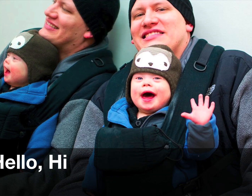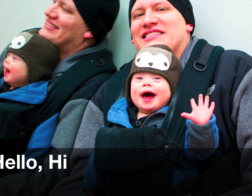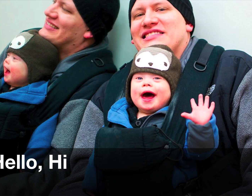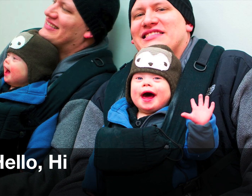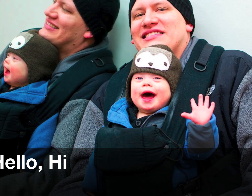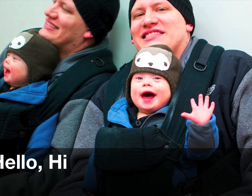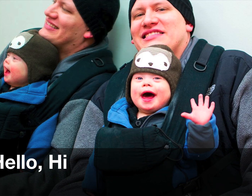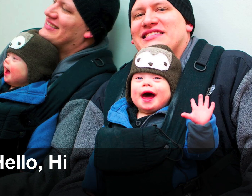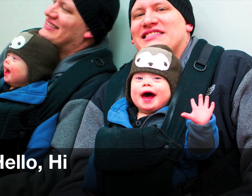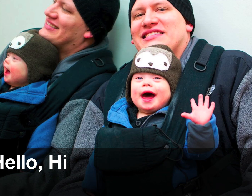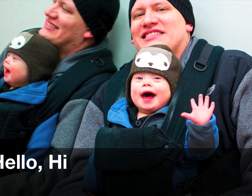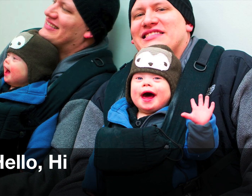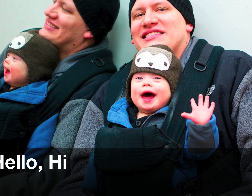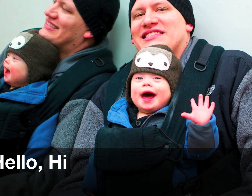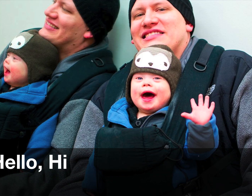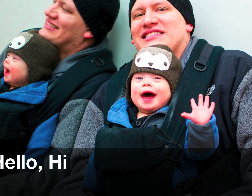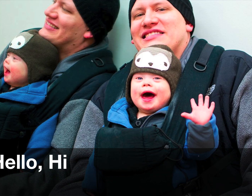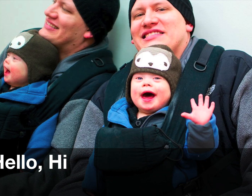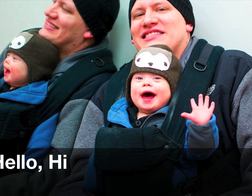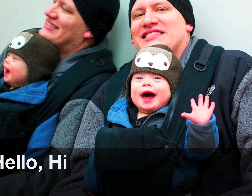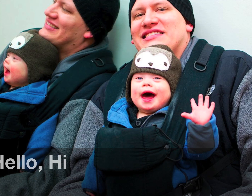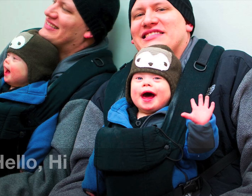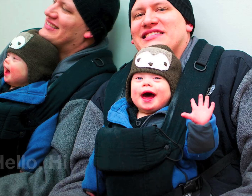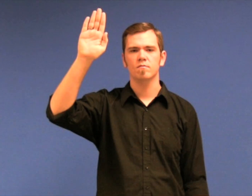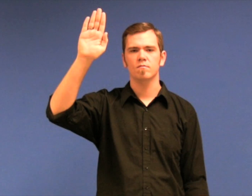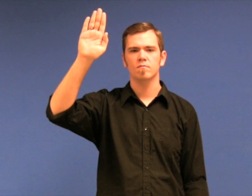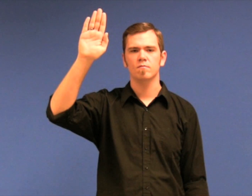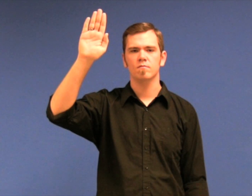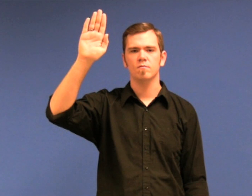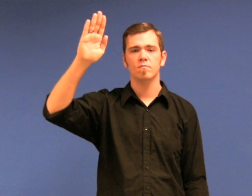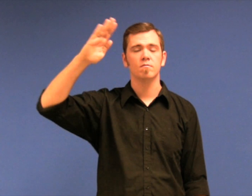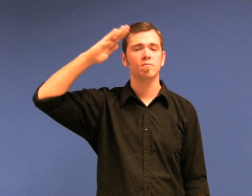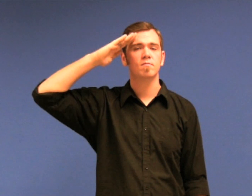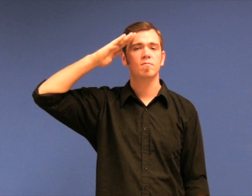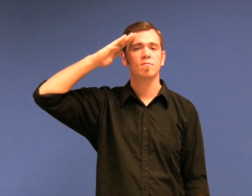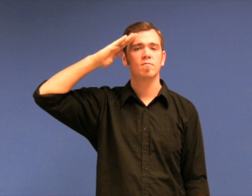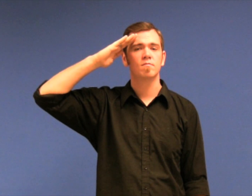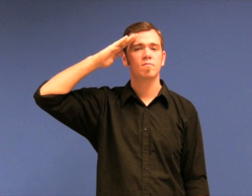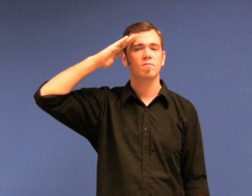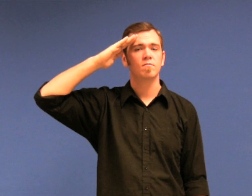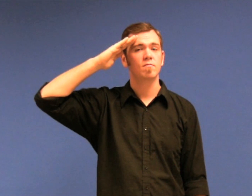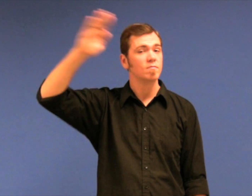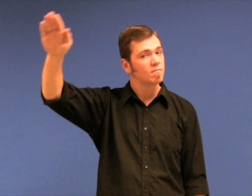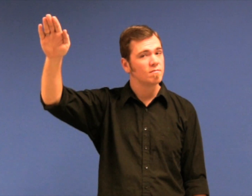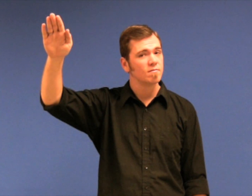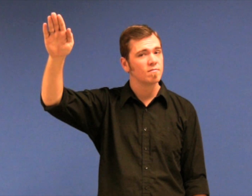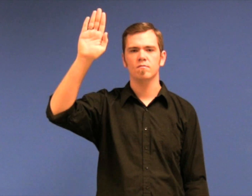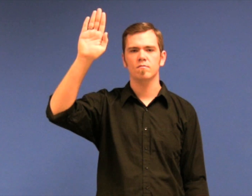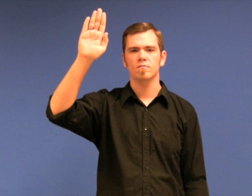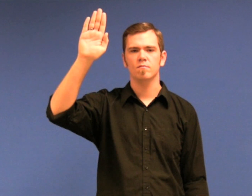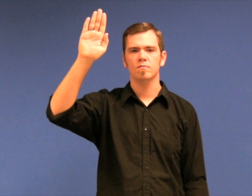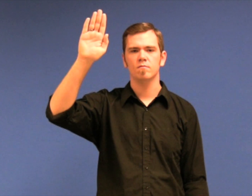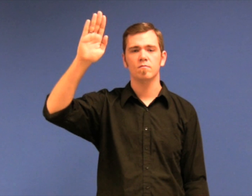All right, to say hello or to greet somebody, it's just like a salute. So it starts at your head and it goes out. That's a formal